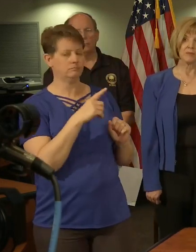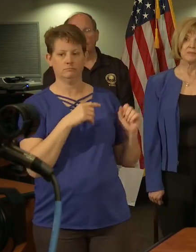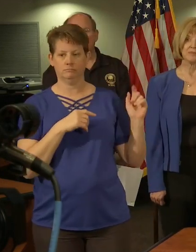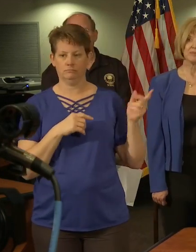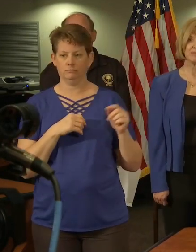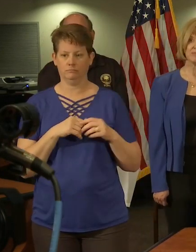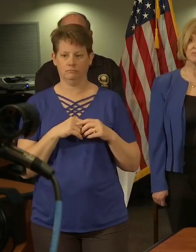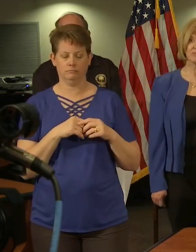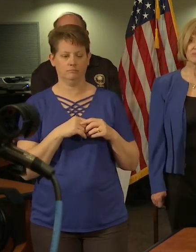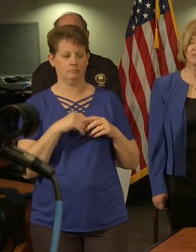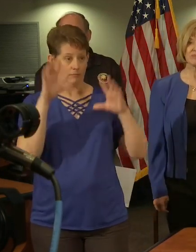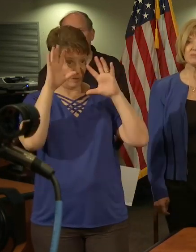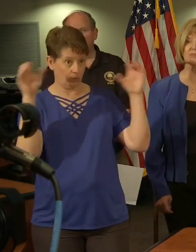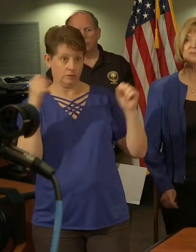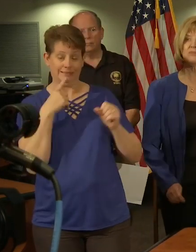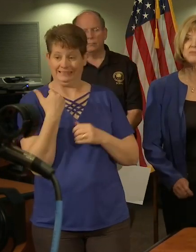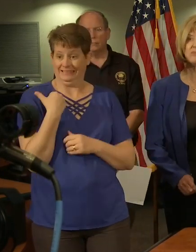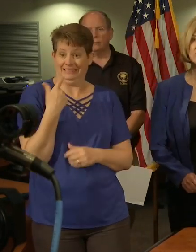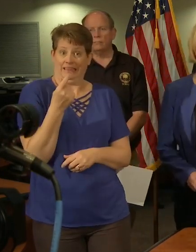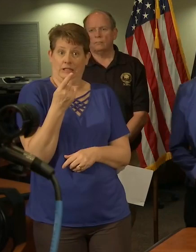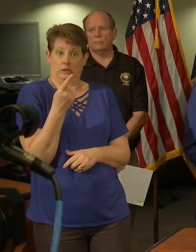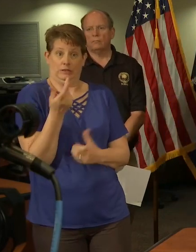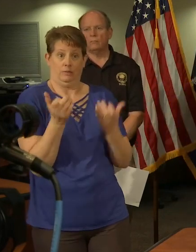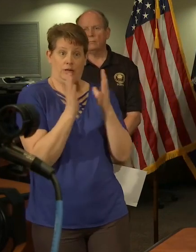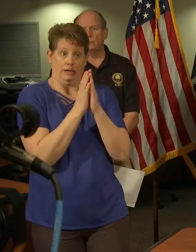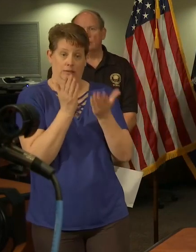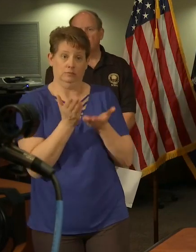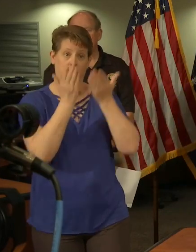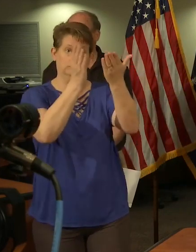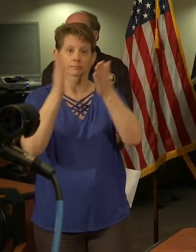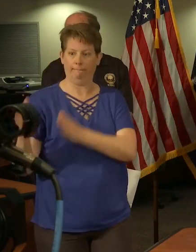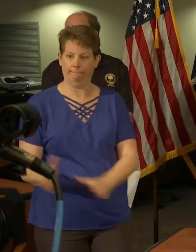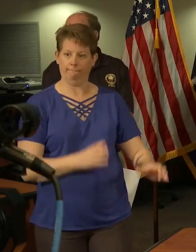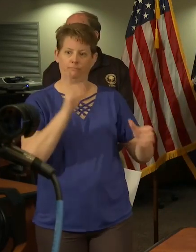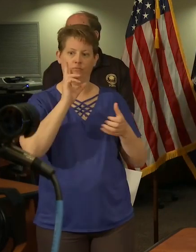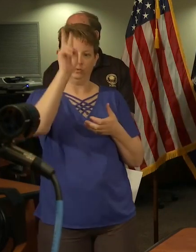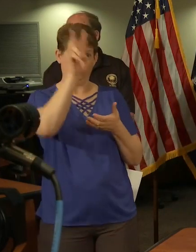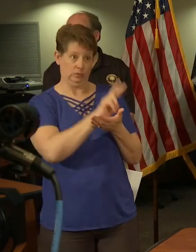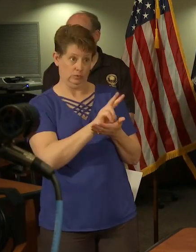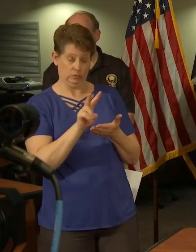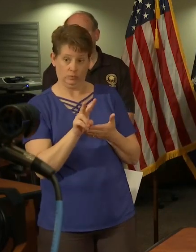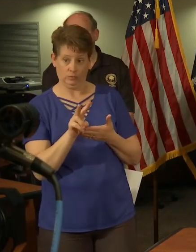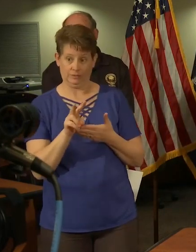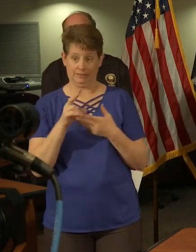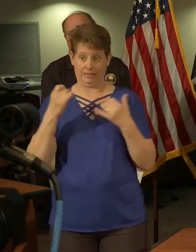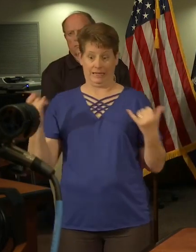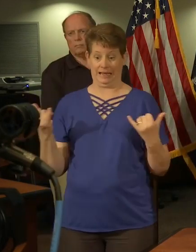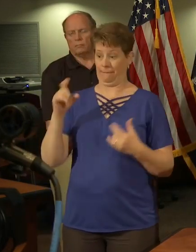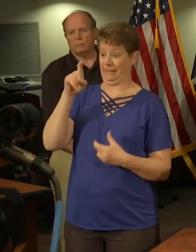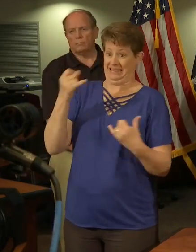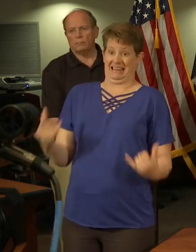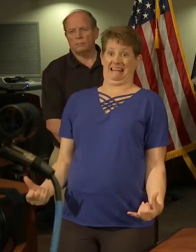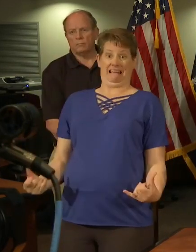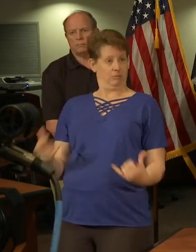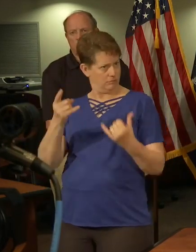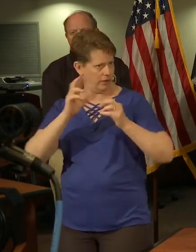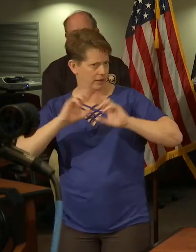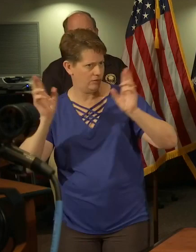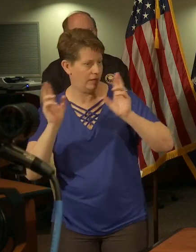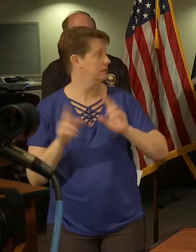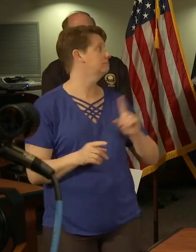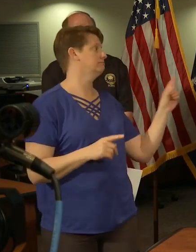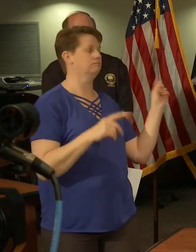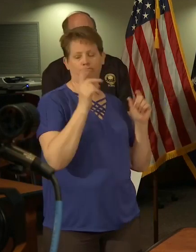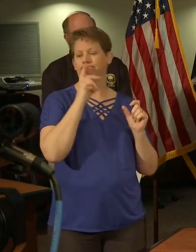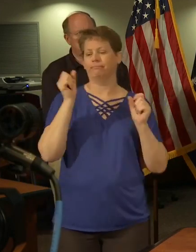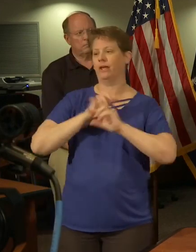Superintendent, you said districts were asked just last Thursday to submit plans for 2 weeks. Yes. It's obviously now an immediate need. Are they ready? Yes, they